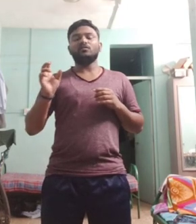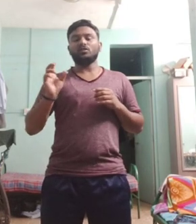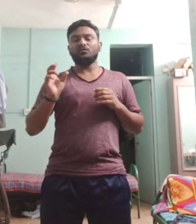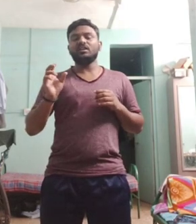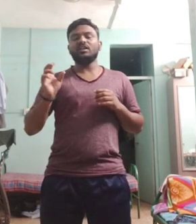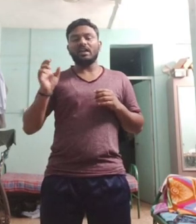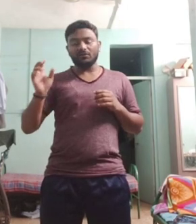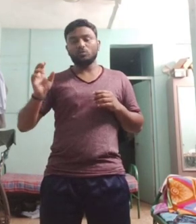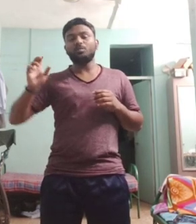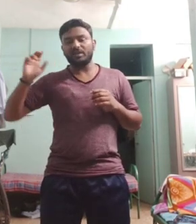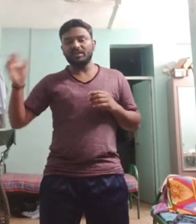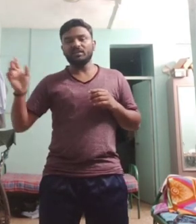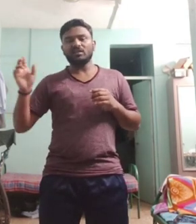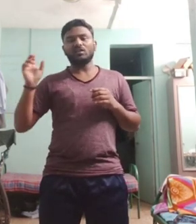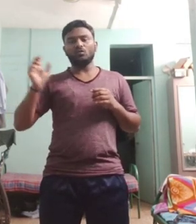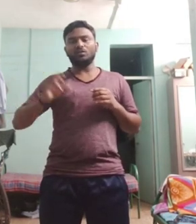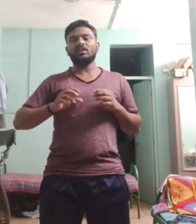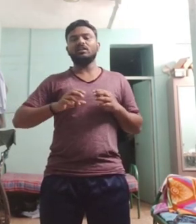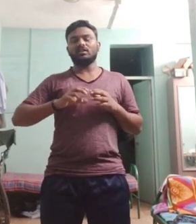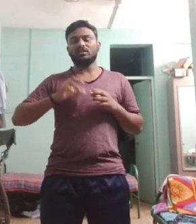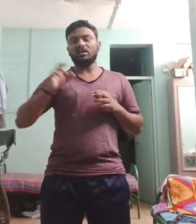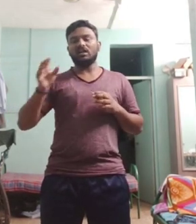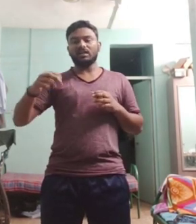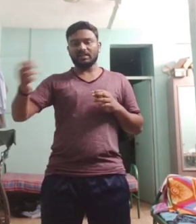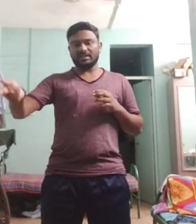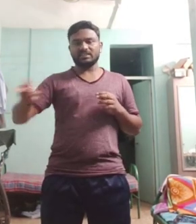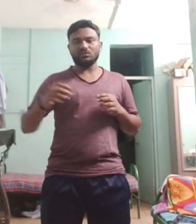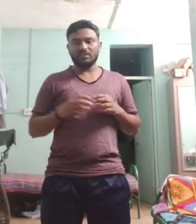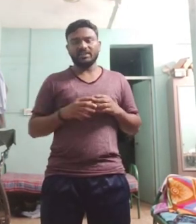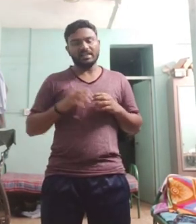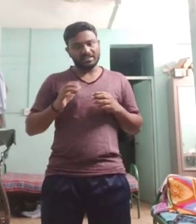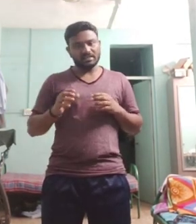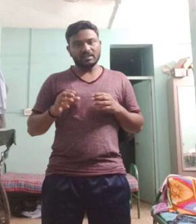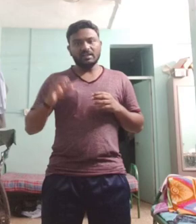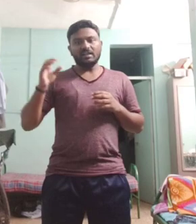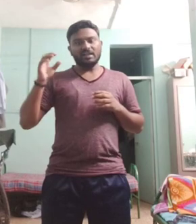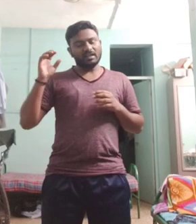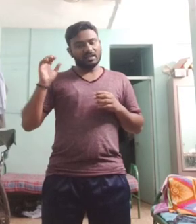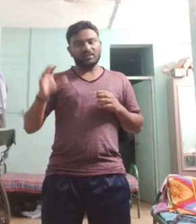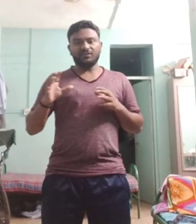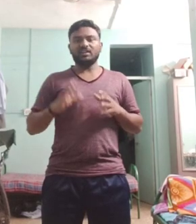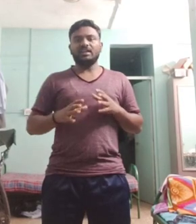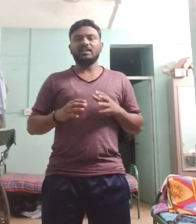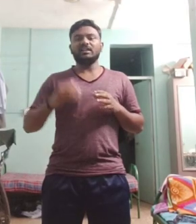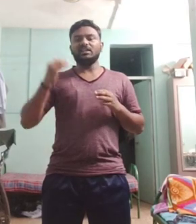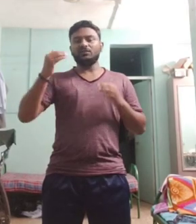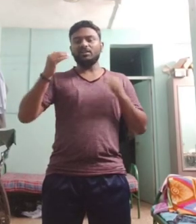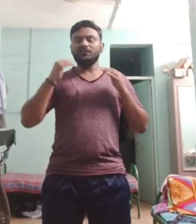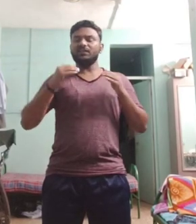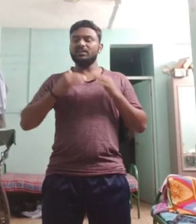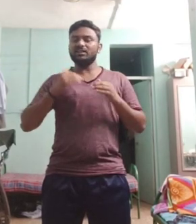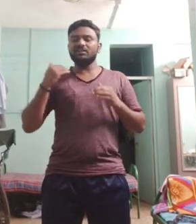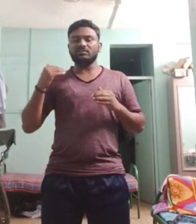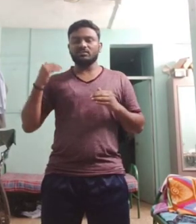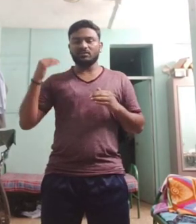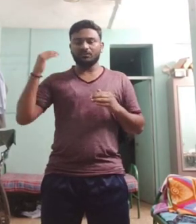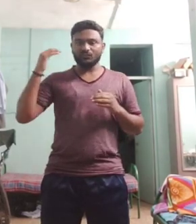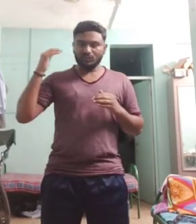what we have to print over our executed line. And after that, if it is